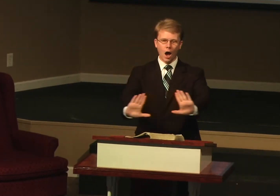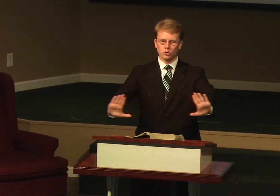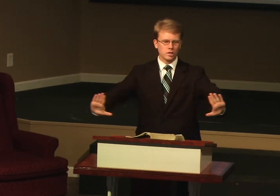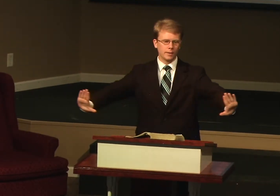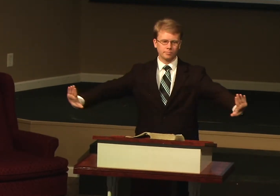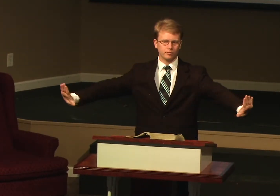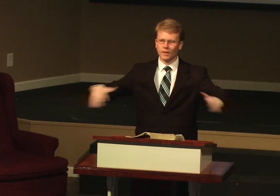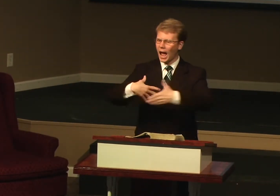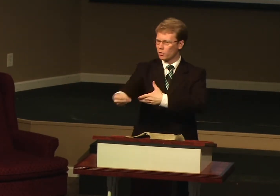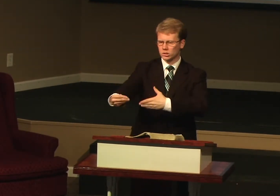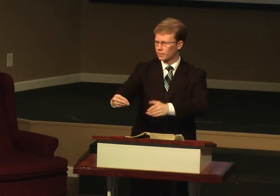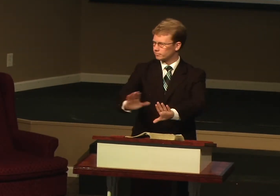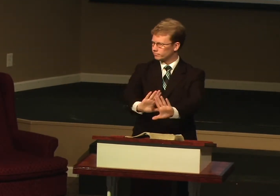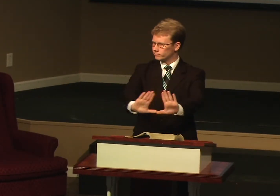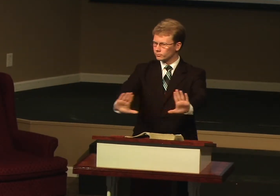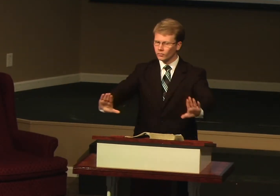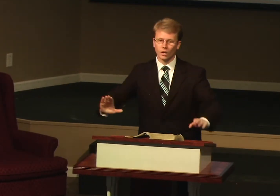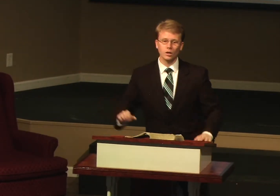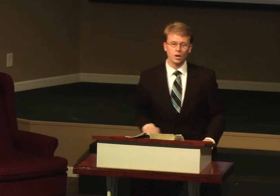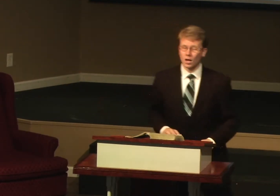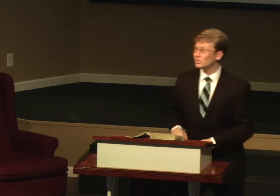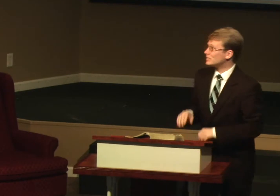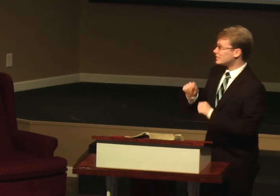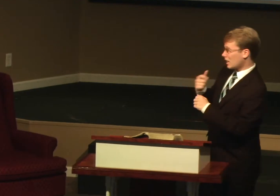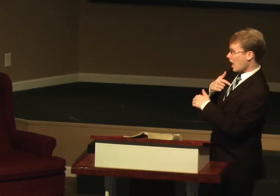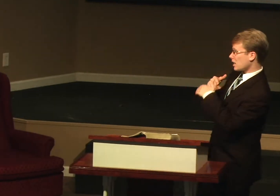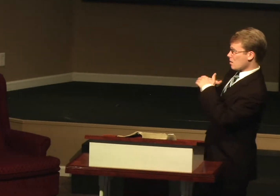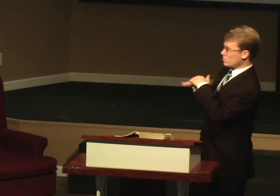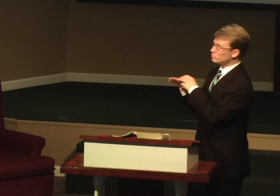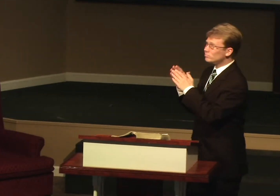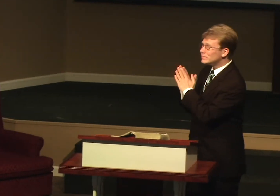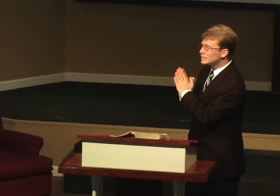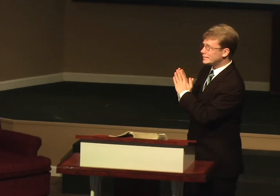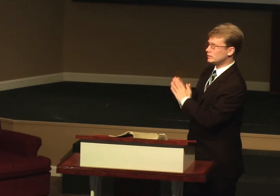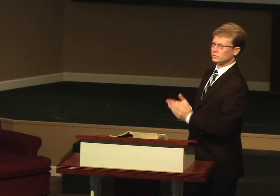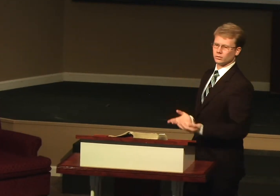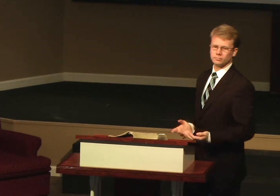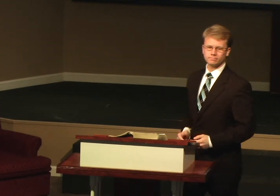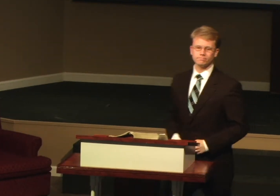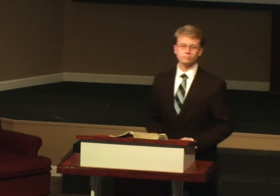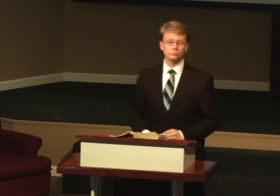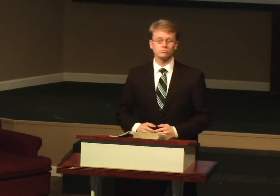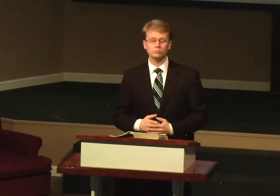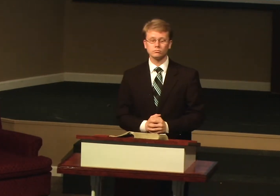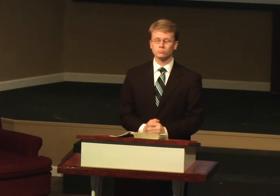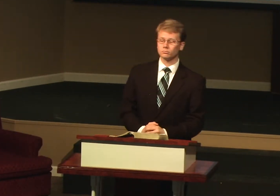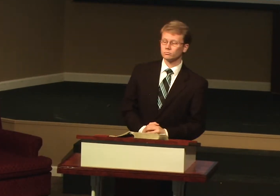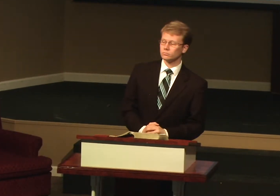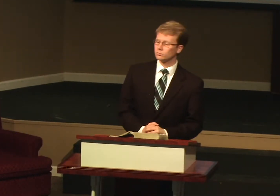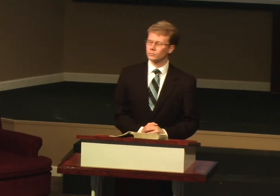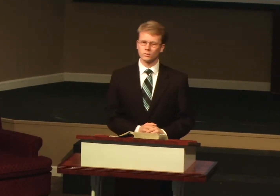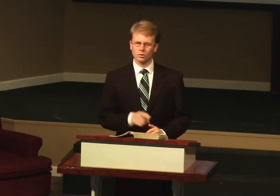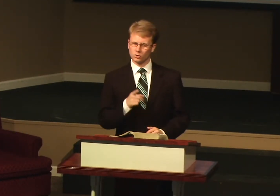Before, we could not have entrance. You know, can I come in, please? Can you grant me